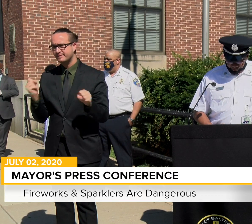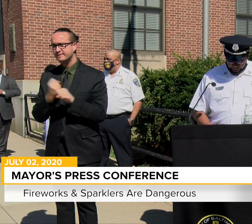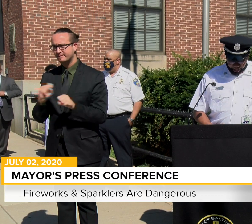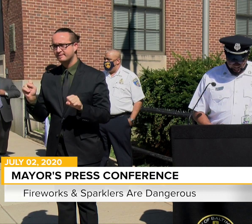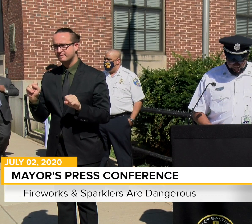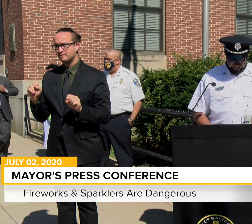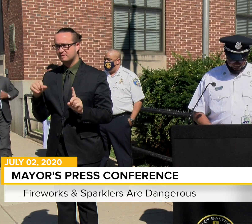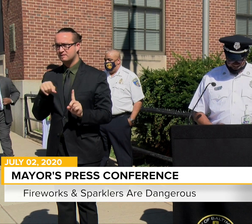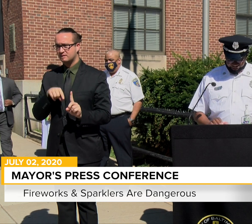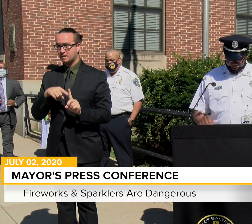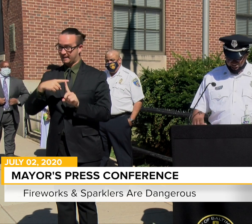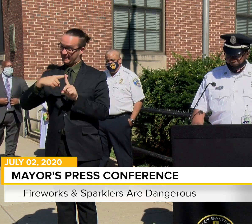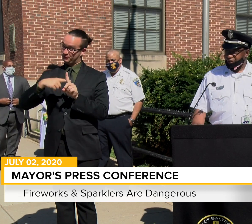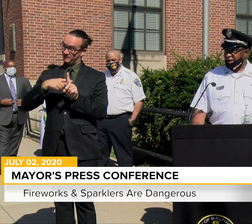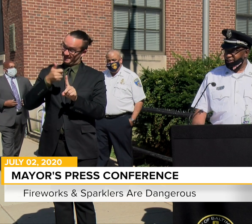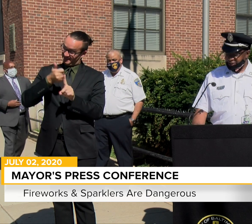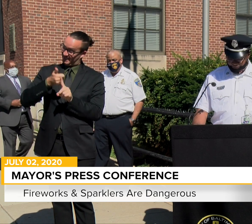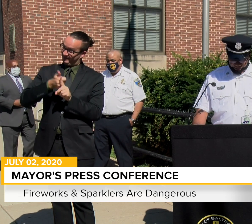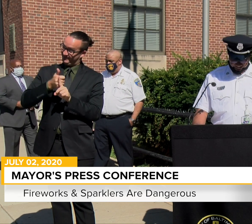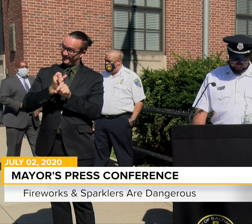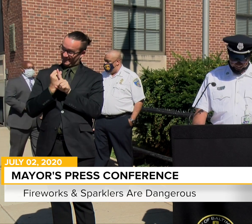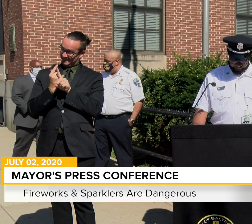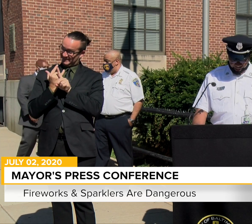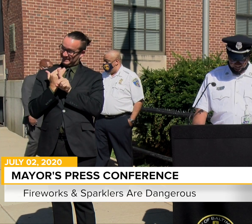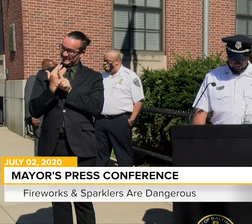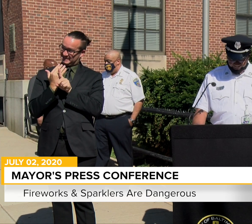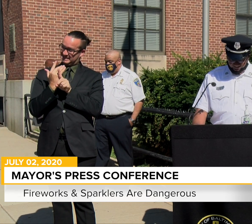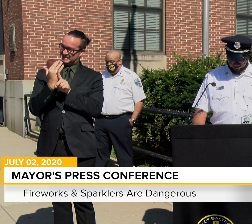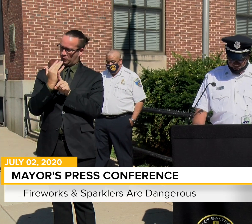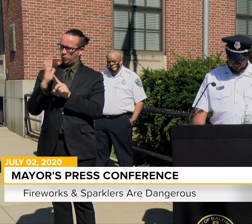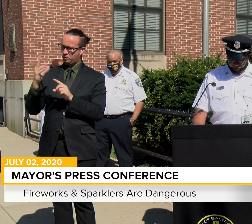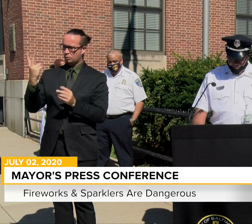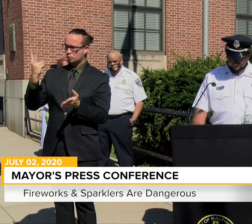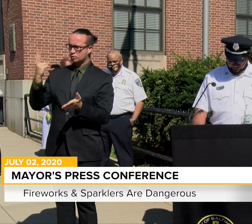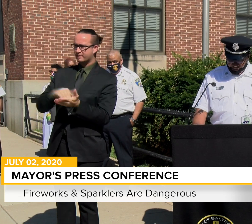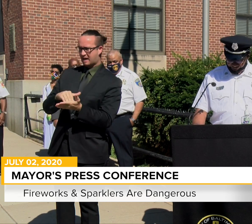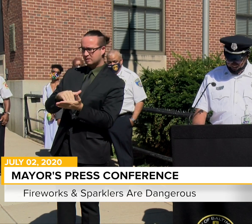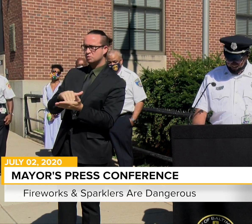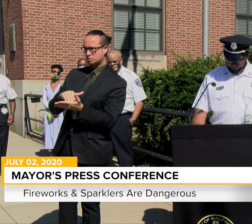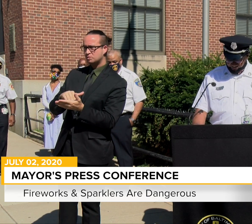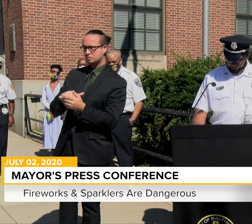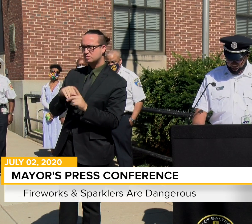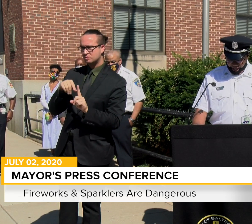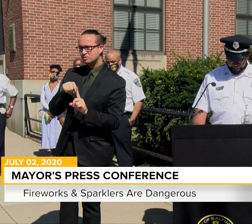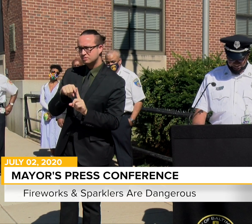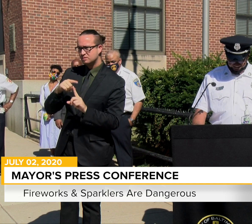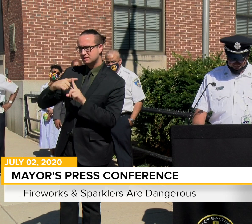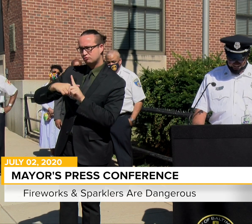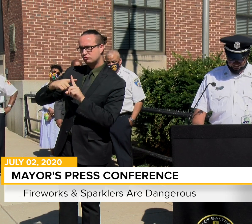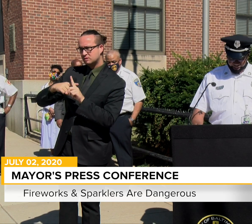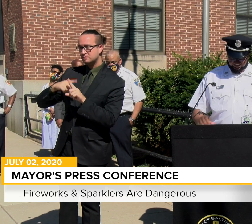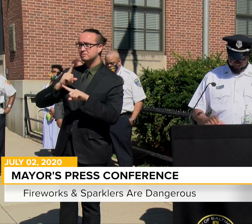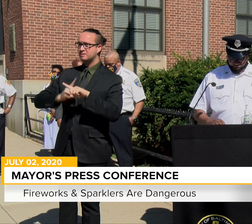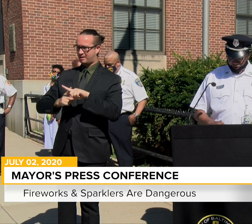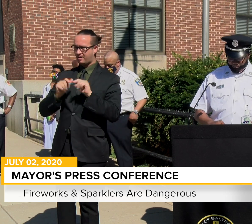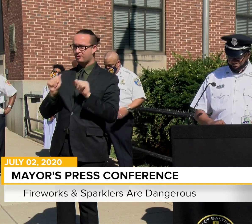degrees. Eye injuries account for 19%. Sparklers are major eye injuries that cause